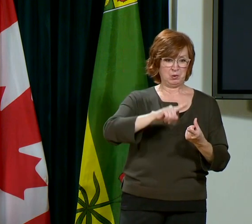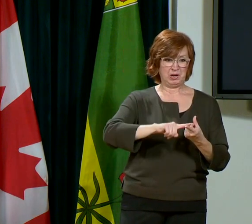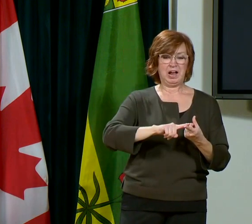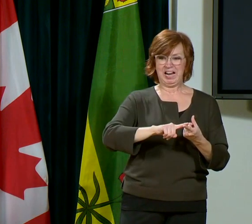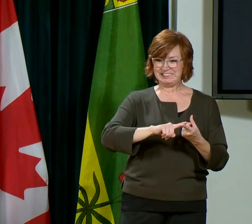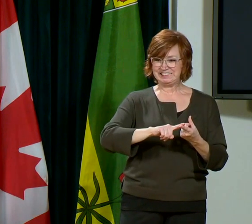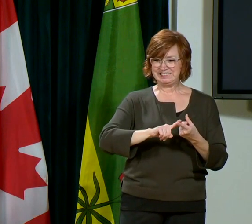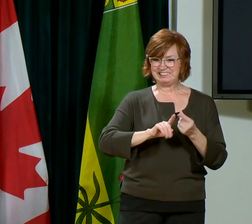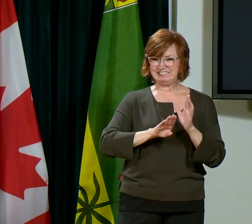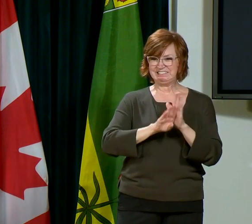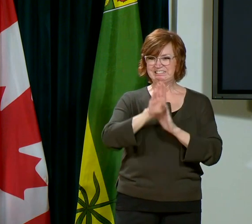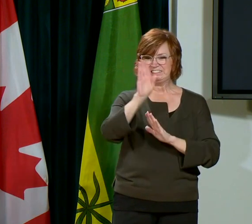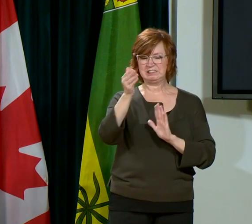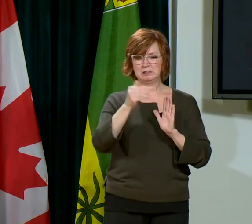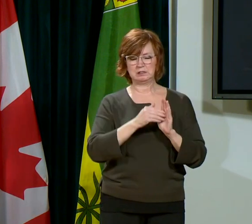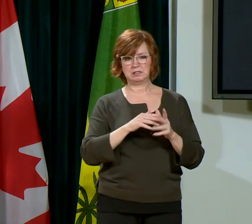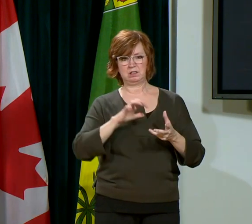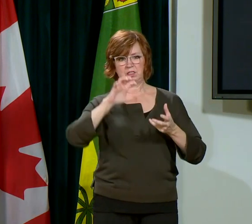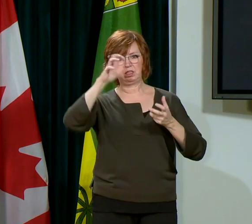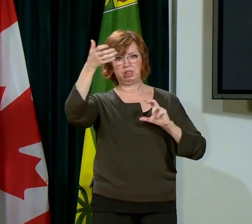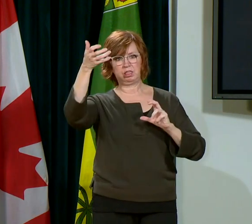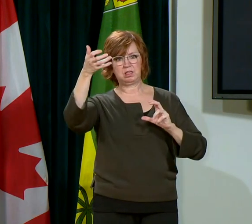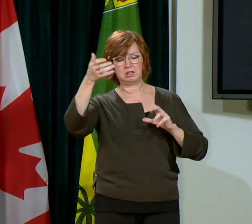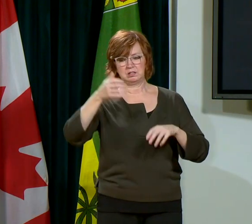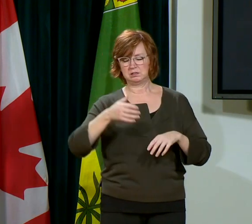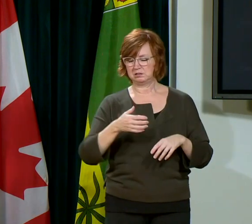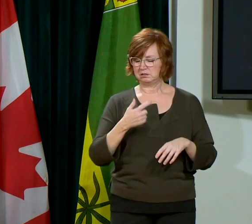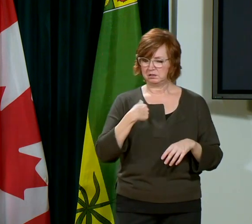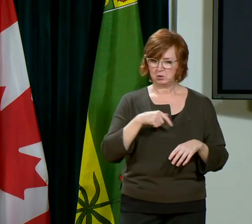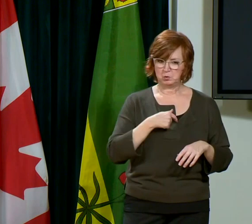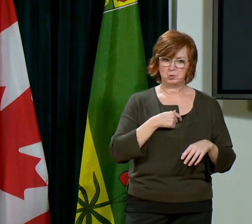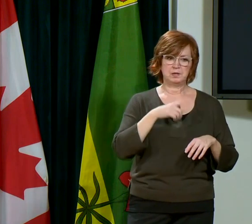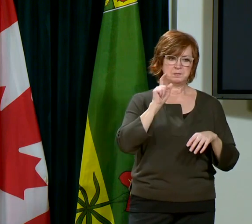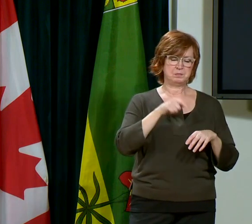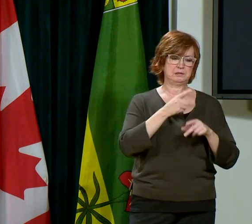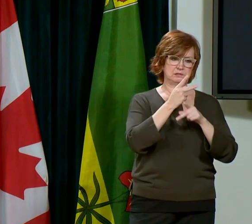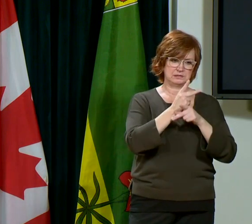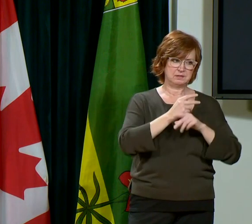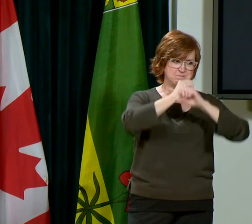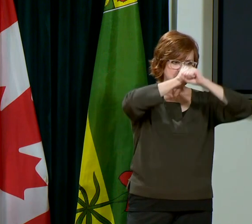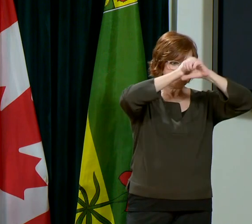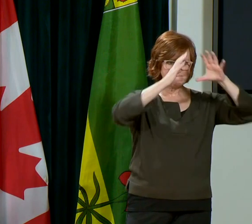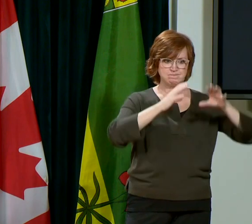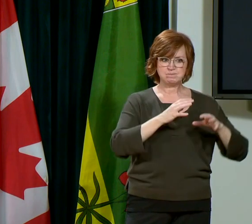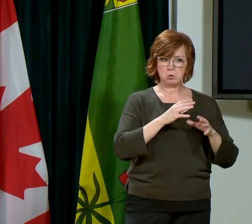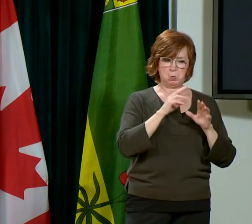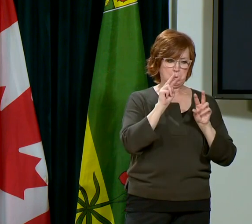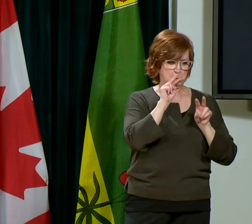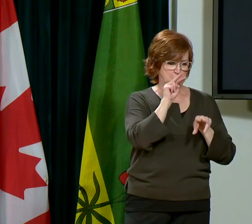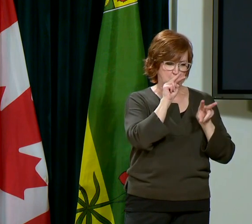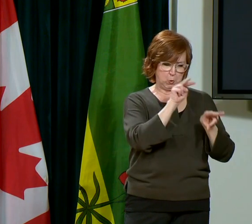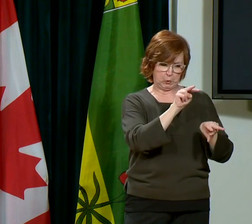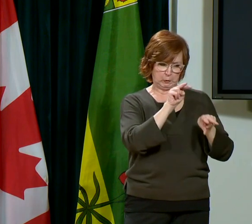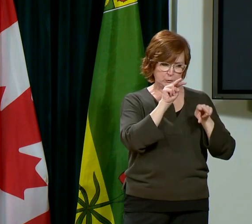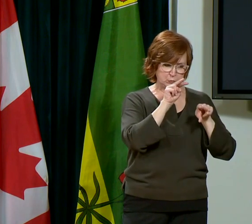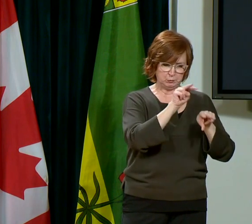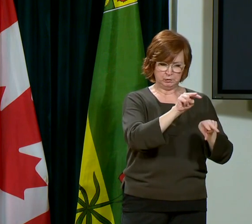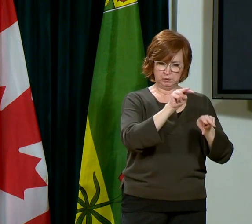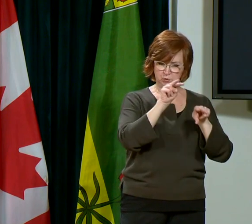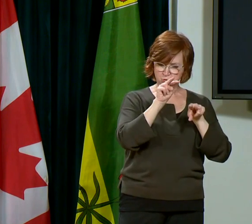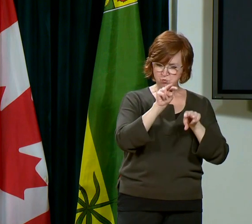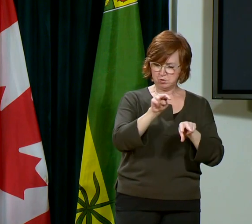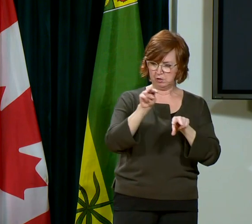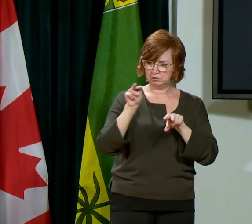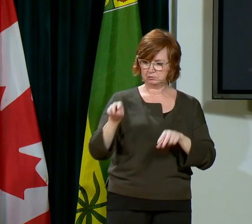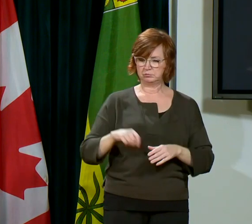it's importation of cases or other clusters that can emerge that still needs to be managed. So at this point, I think we